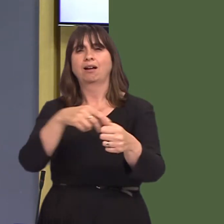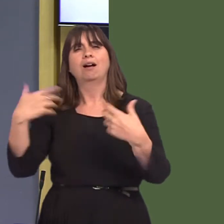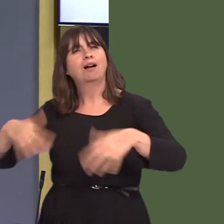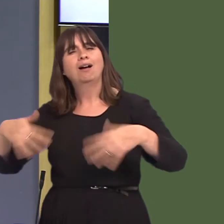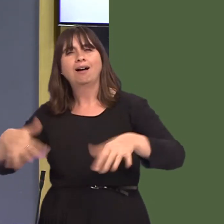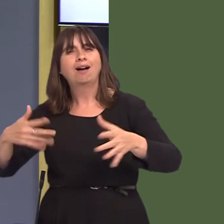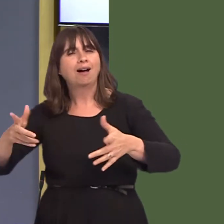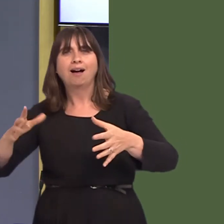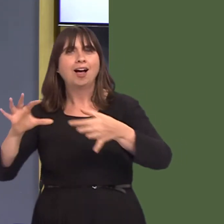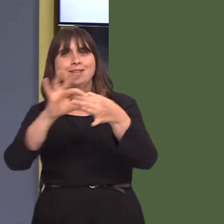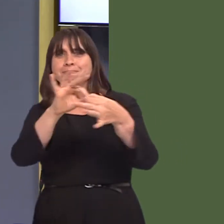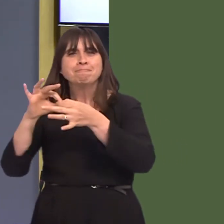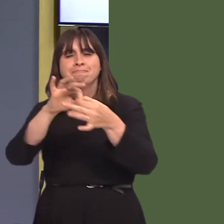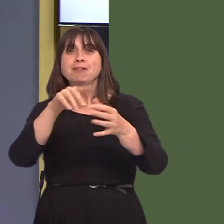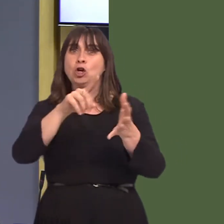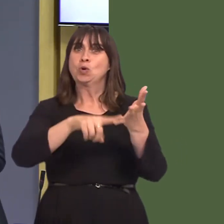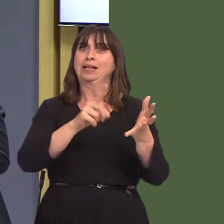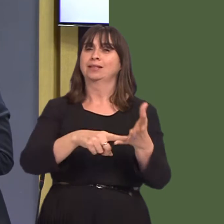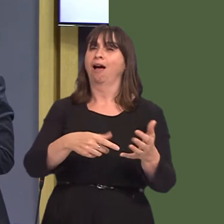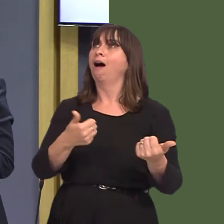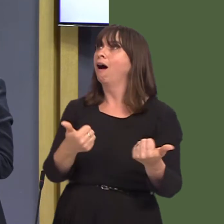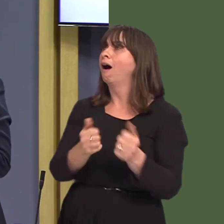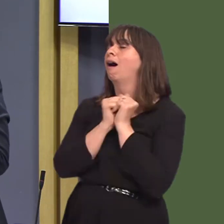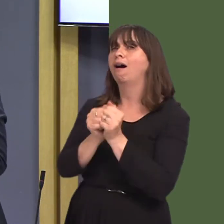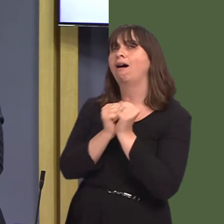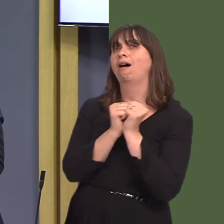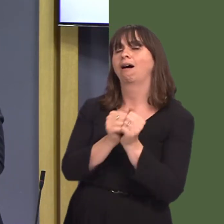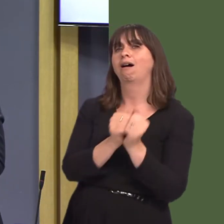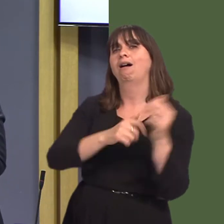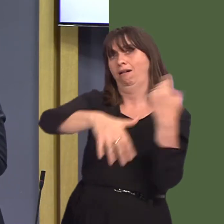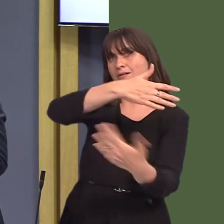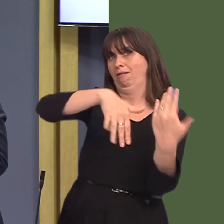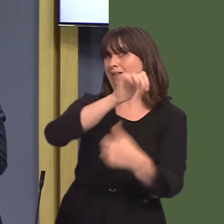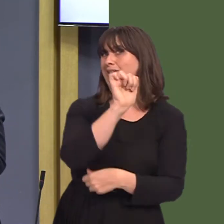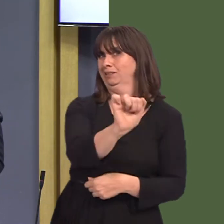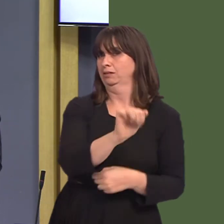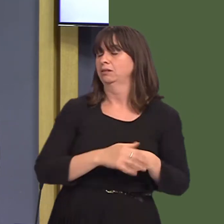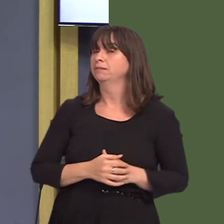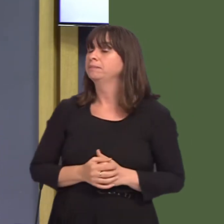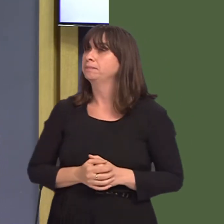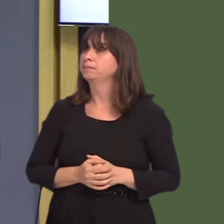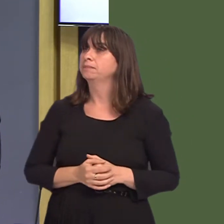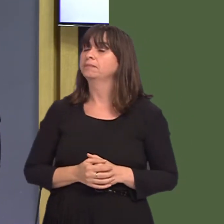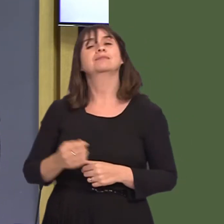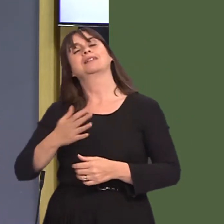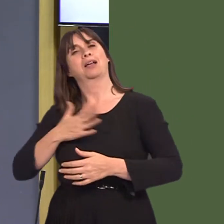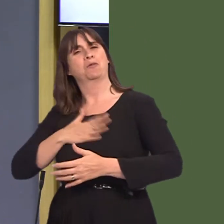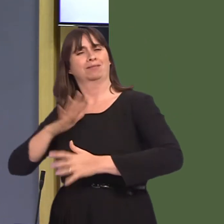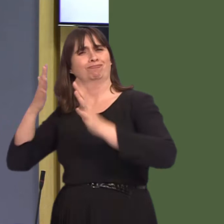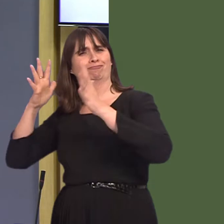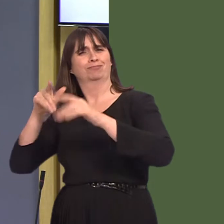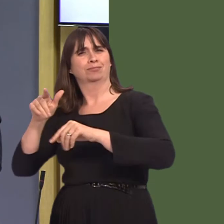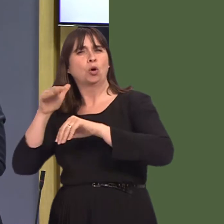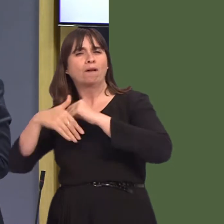to the benefit of the people in Uganda and Mbali. But my particular, I think, praise for is the actual